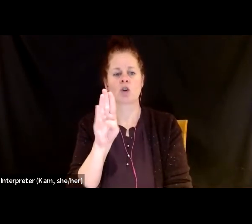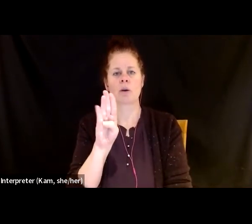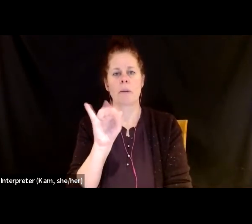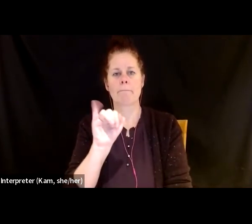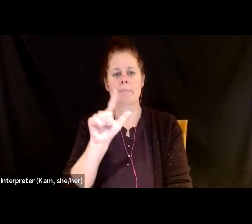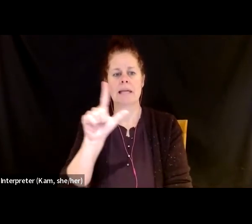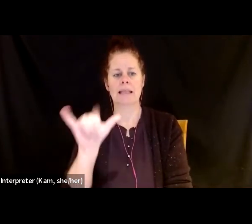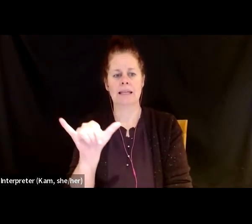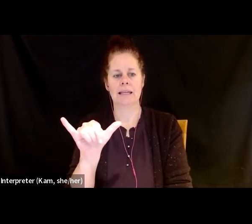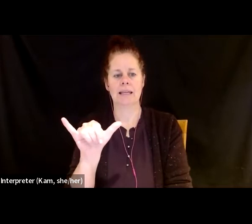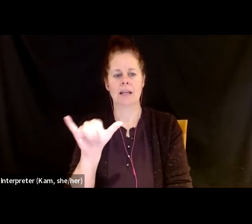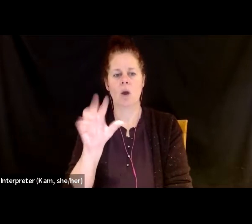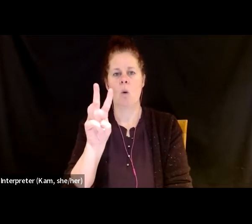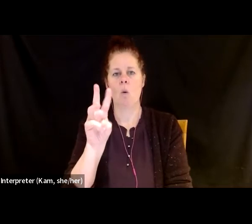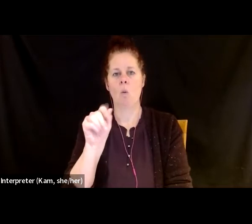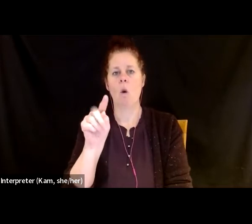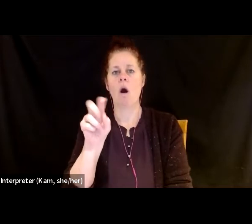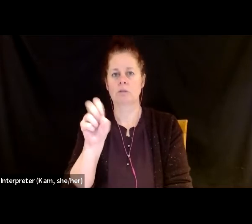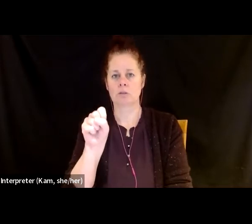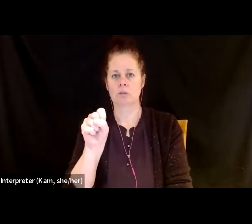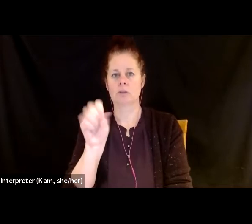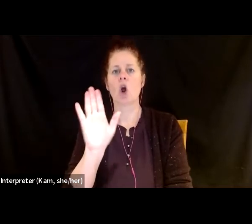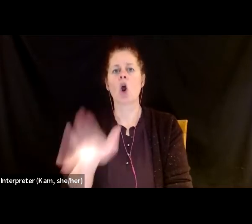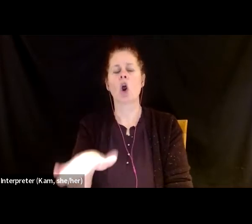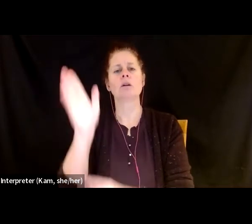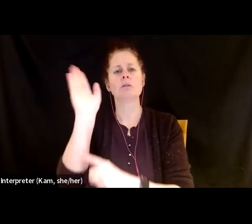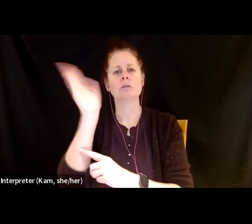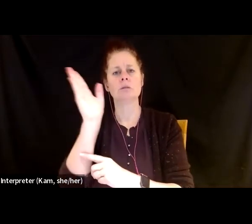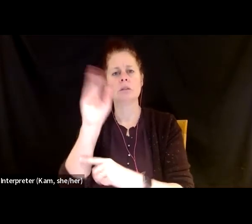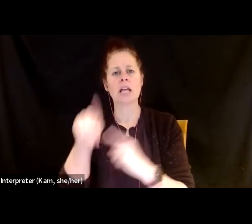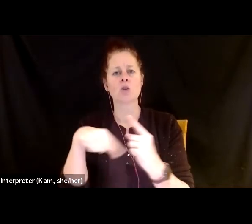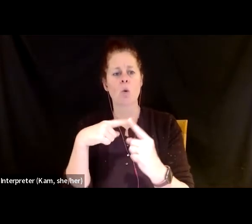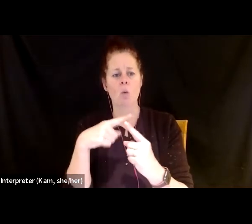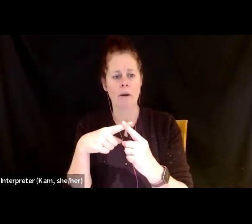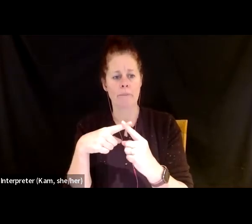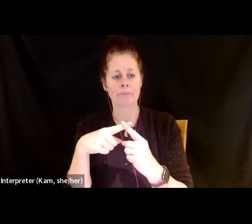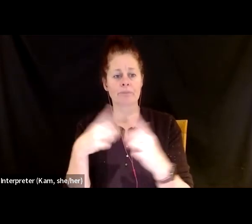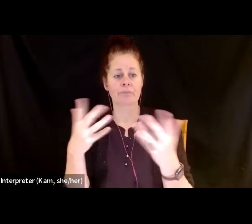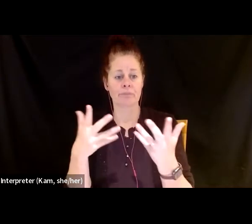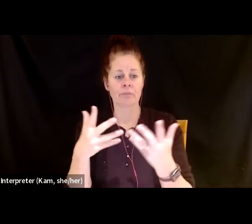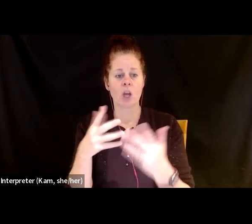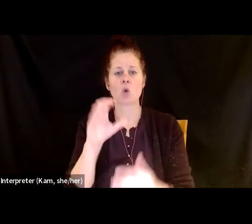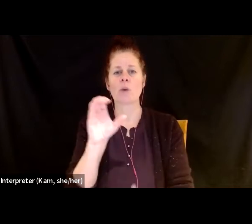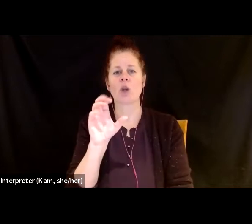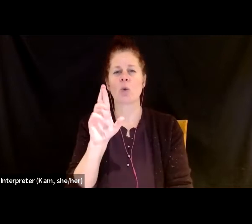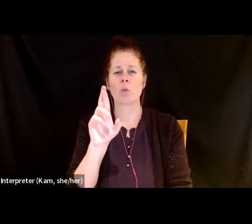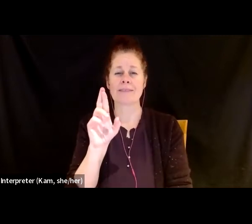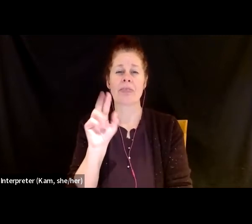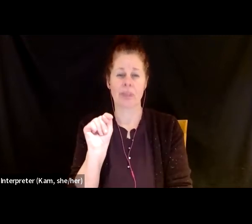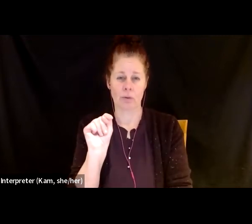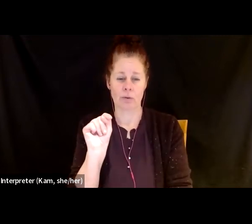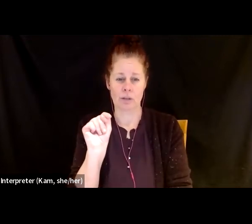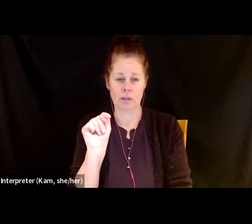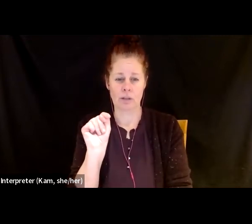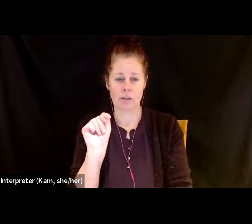Black feminism and critical race theory, and as did all of our speakers. Dr.